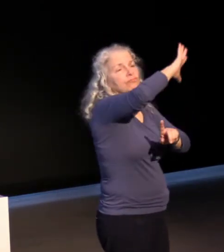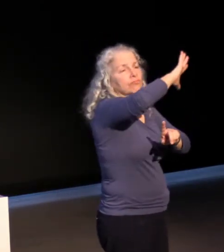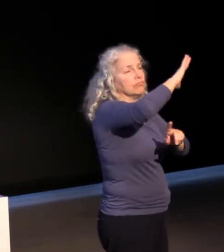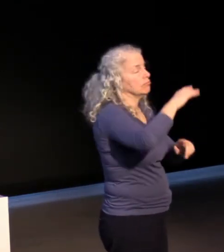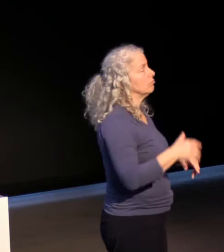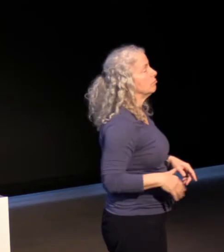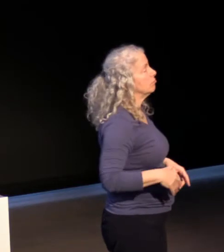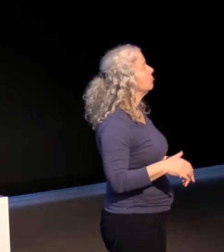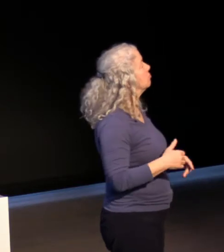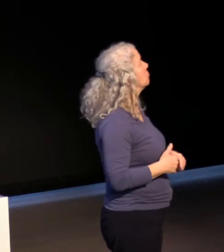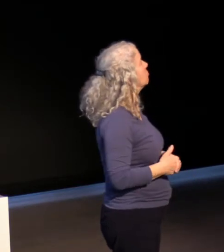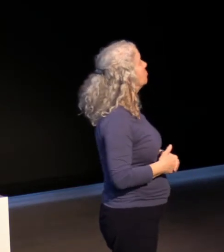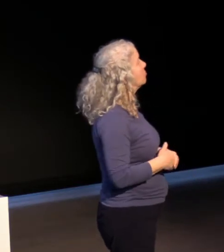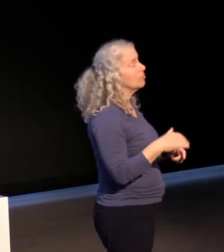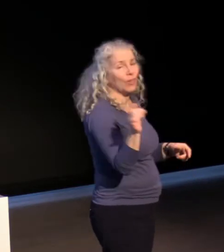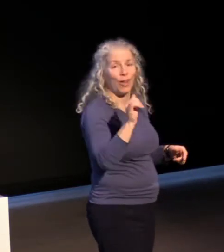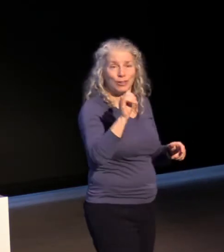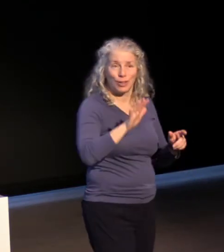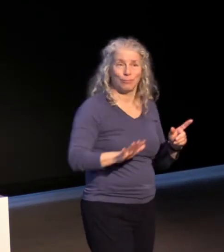map.